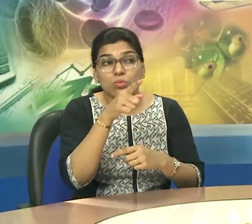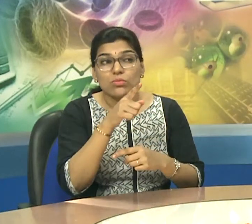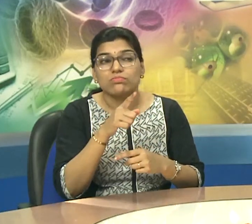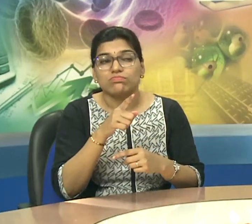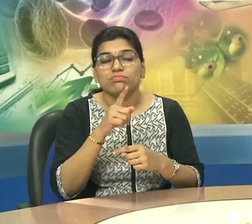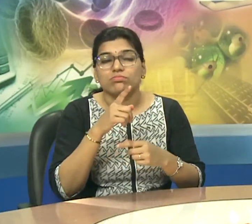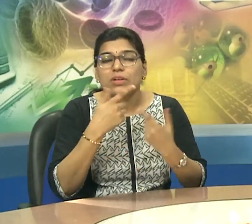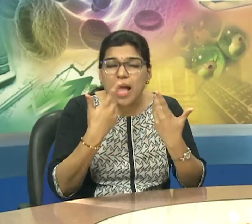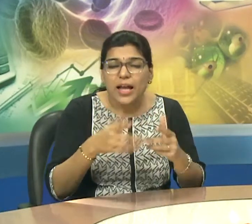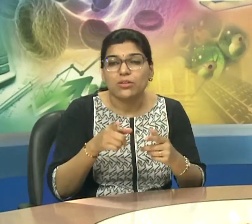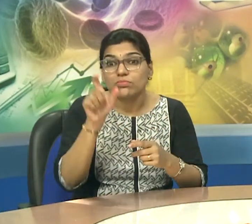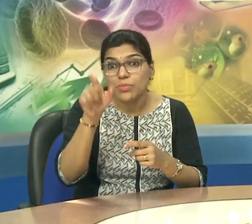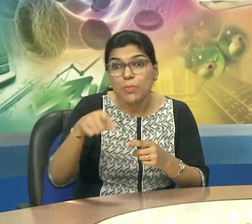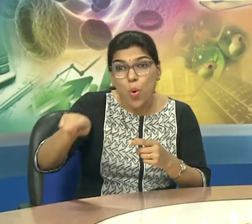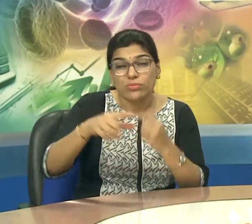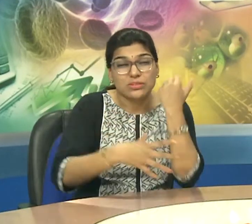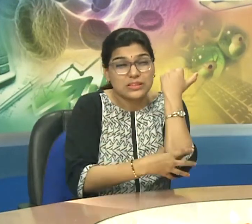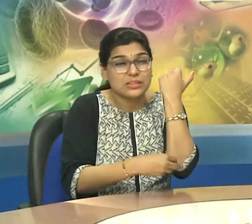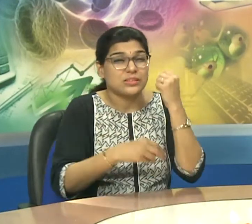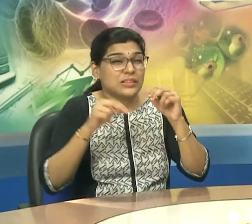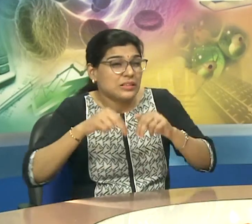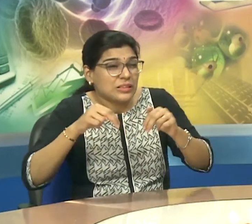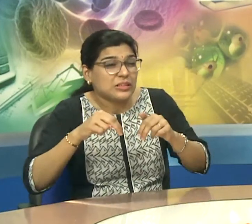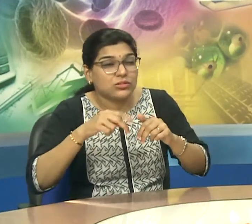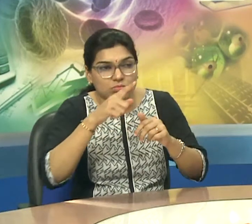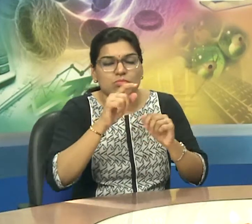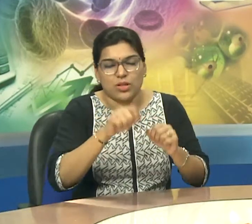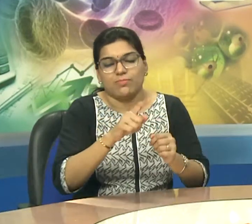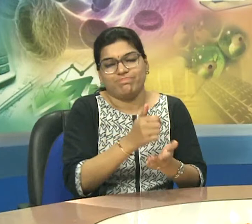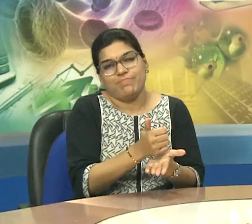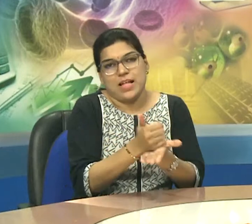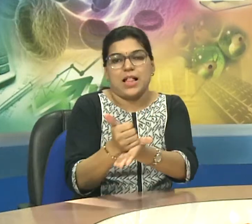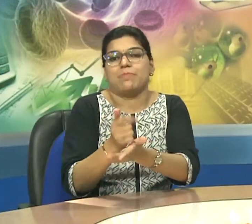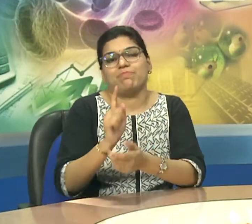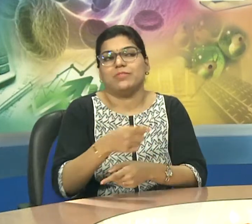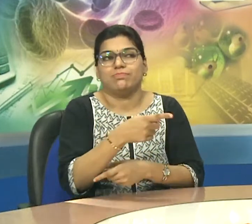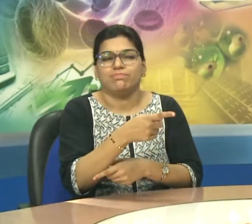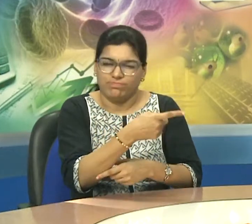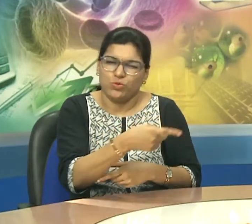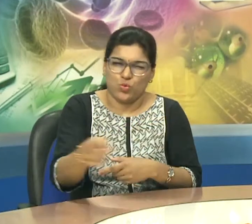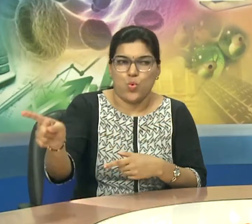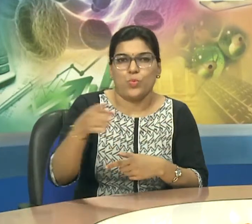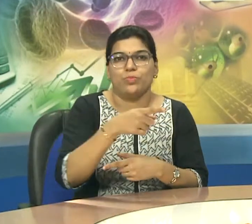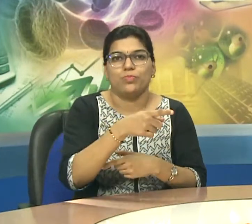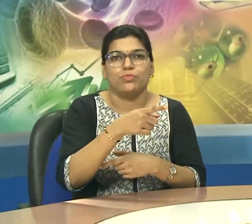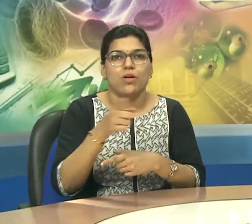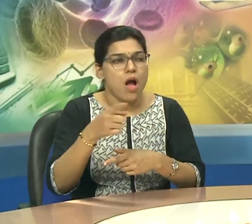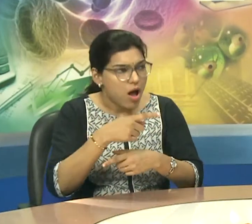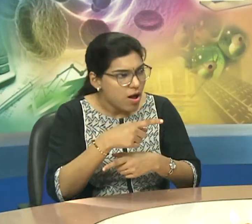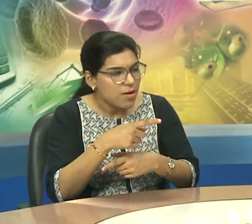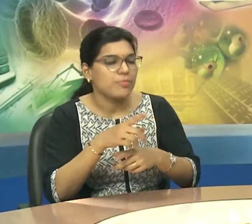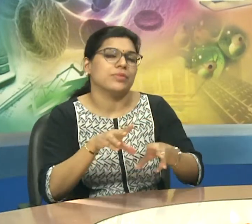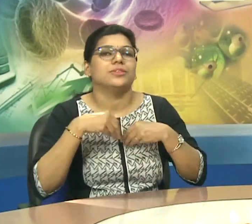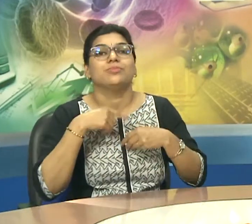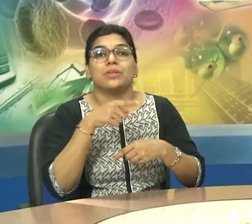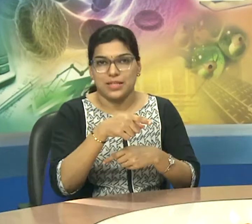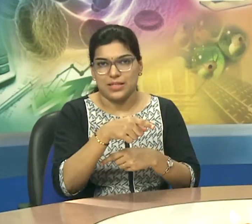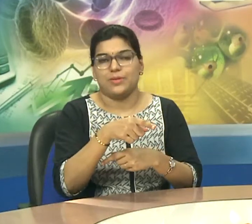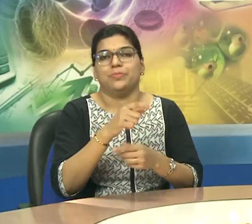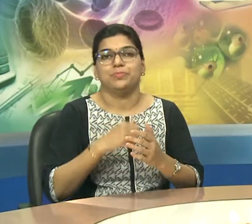So, this is also something good we are suggesting. It is a moral obligation. So, that is why you are using ought